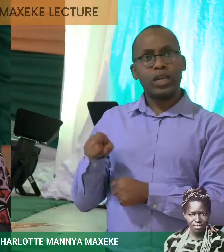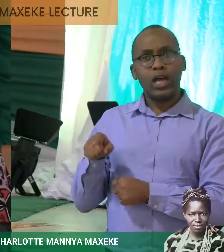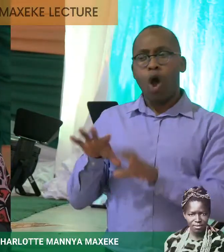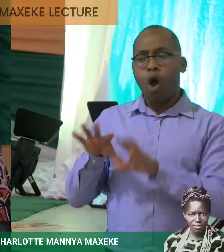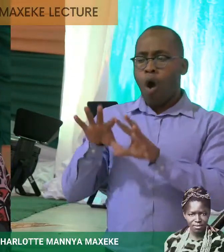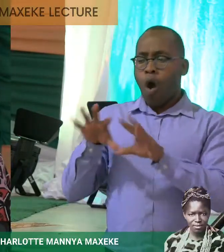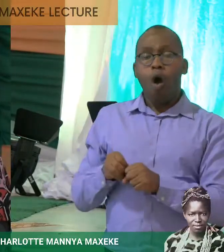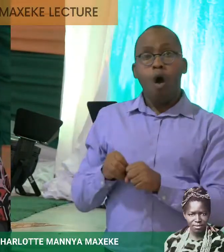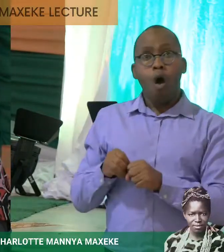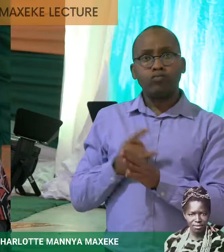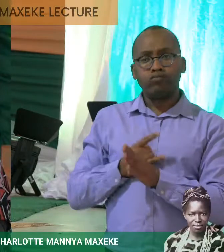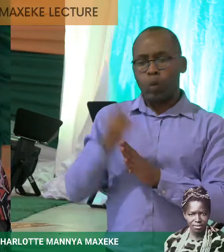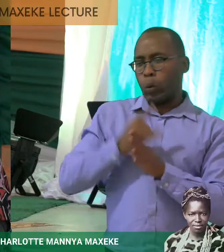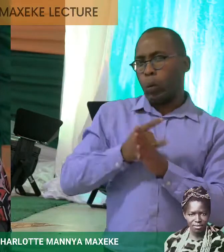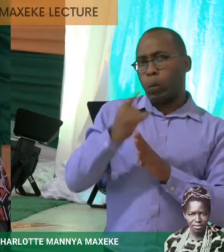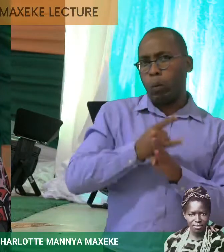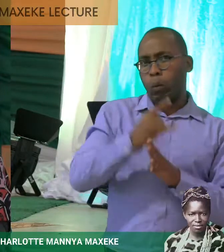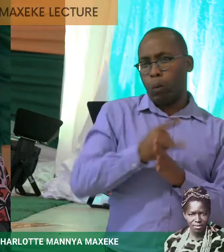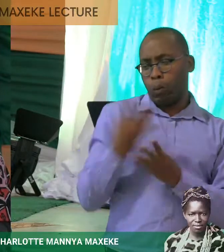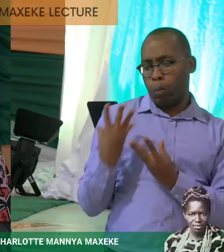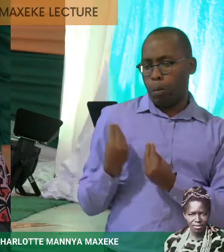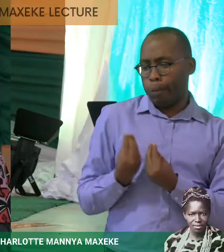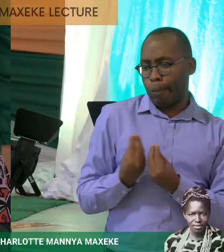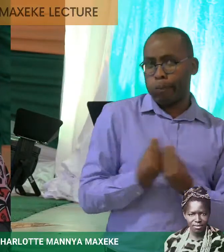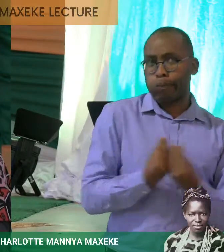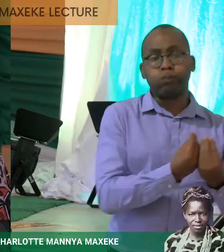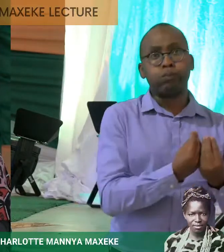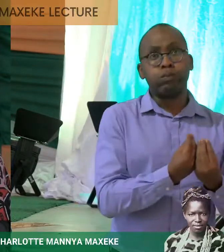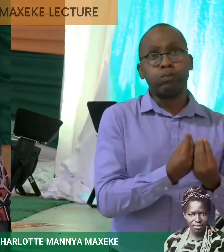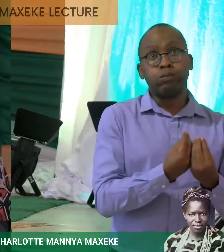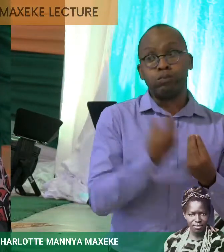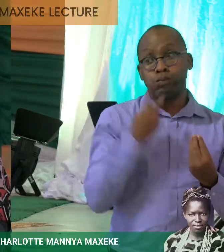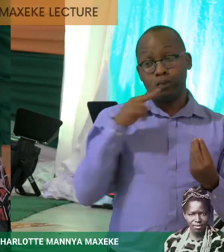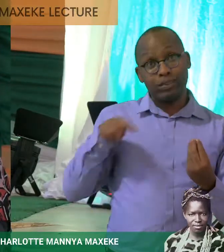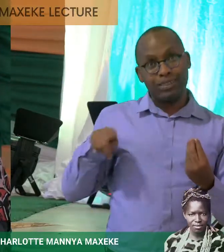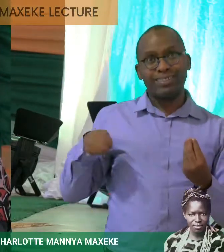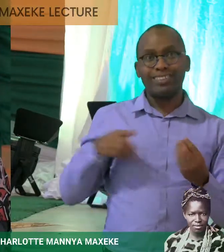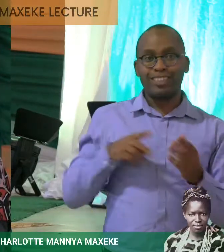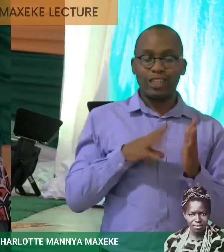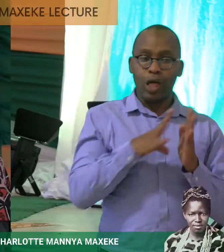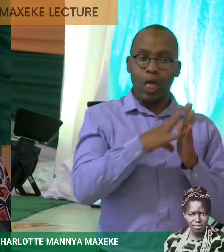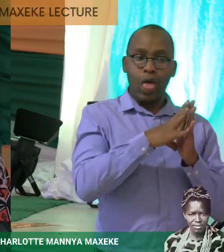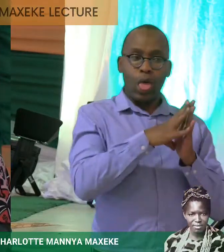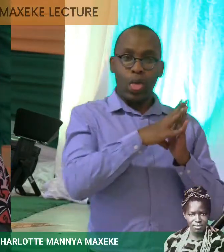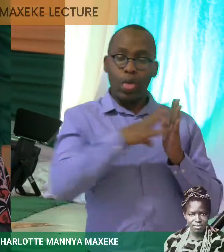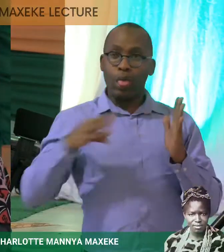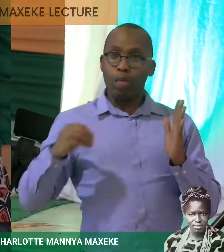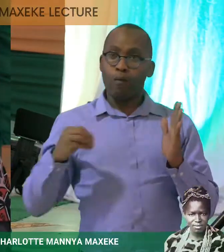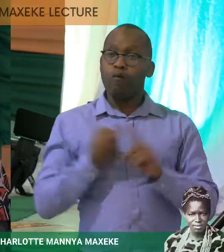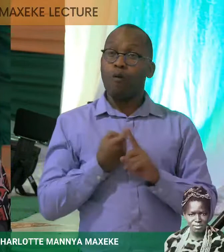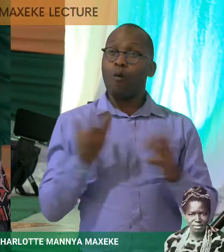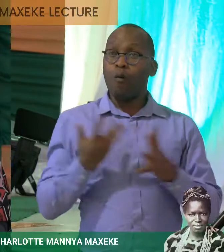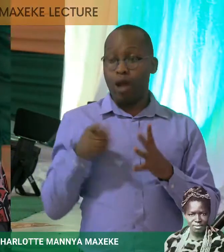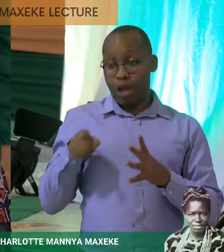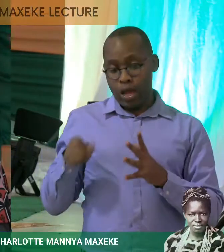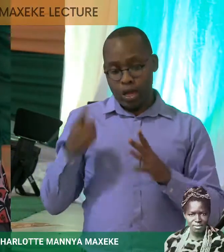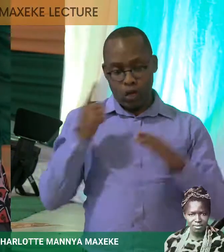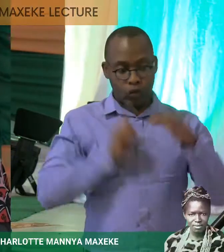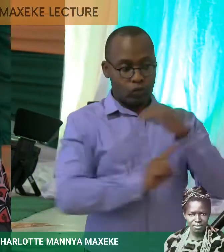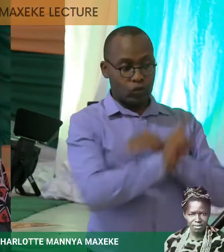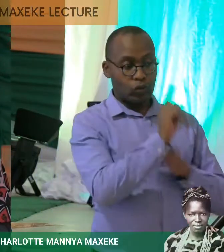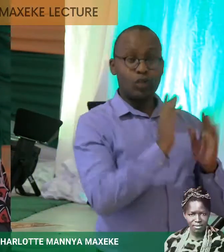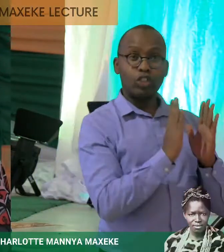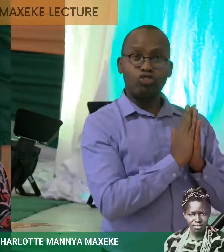awayenalo ingakumbi ngobulungu bakhe African Methodist Episcopal Church, leke sithi